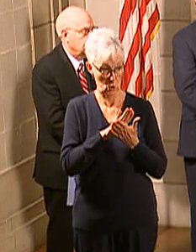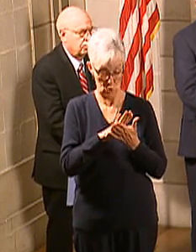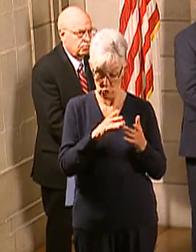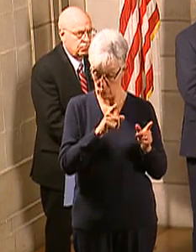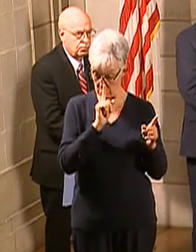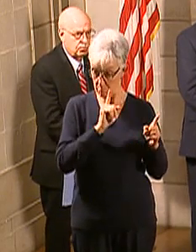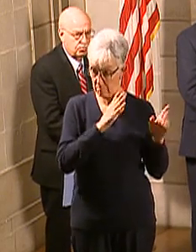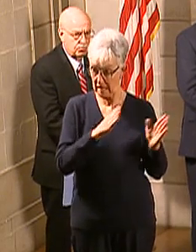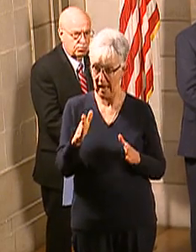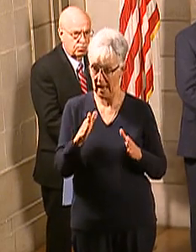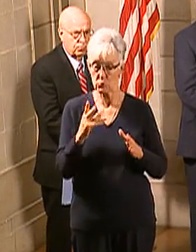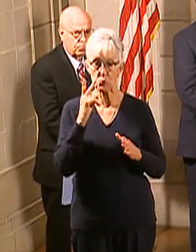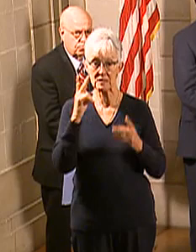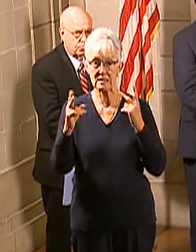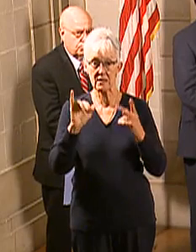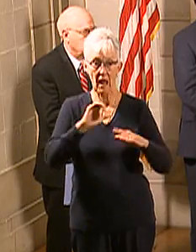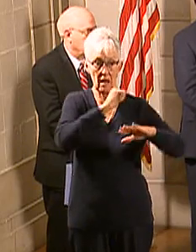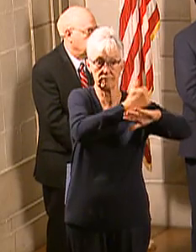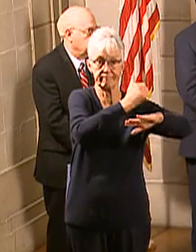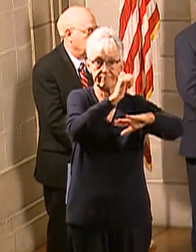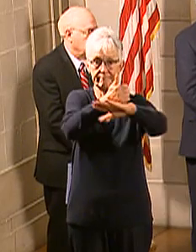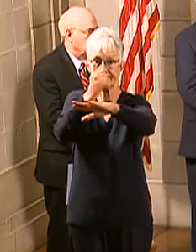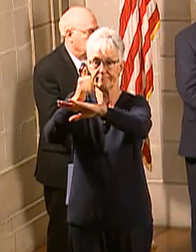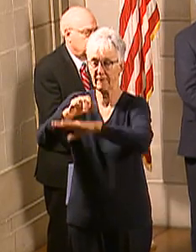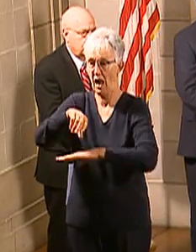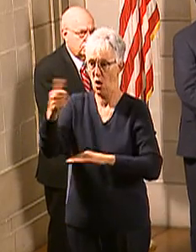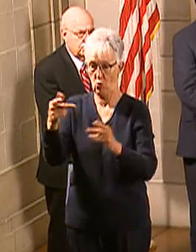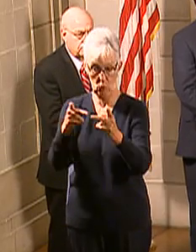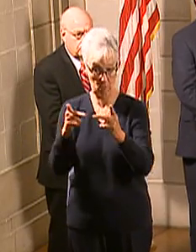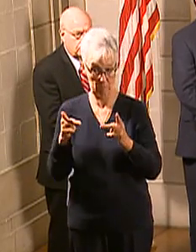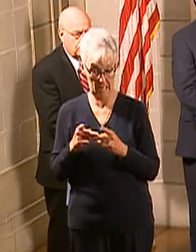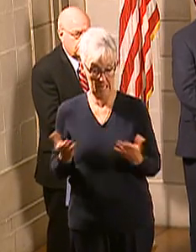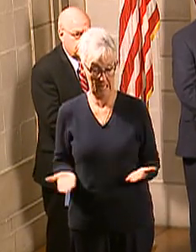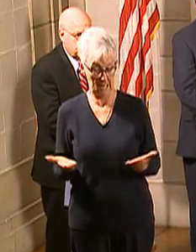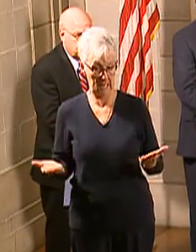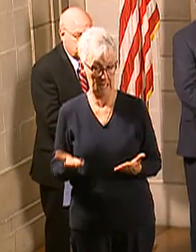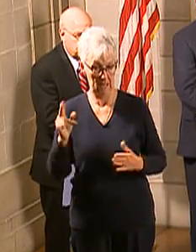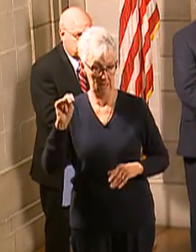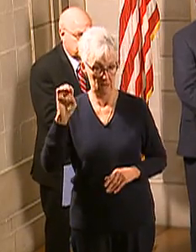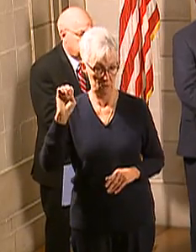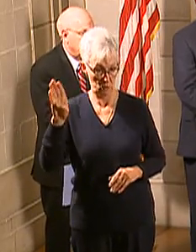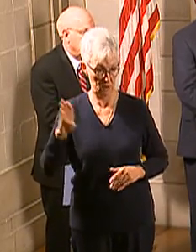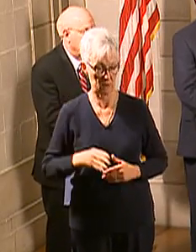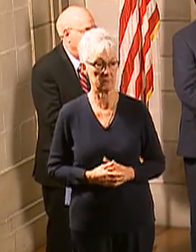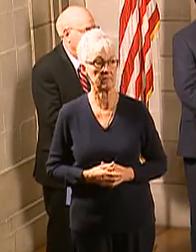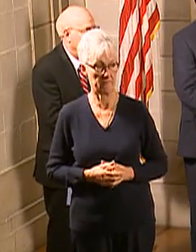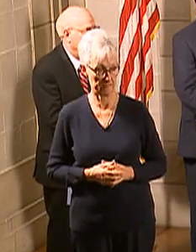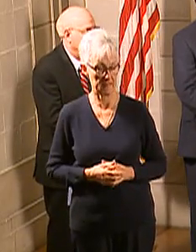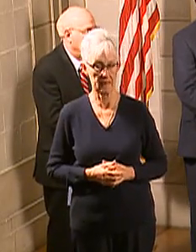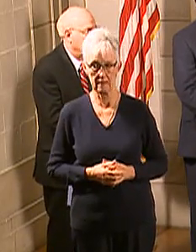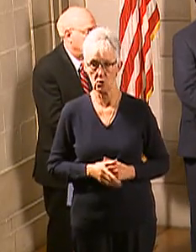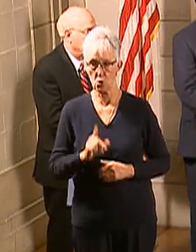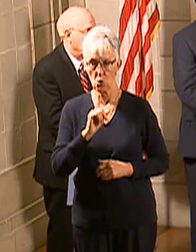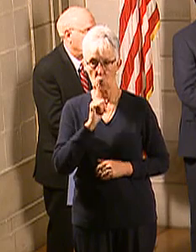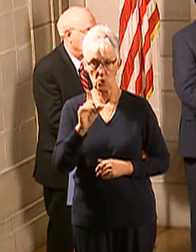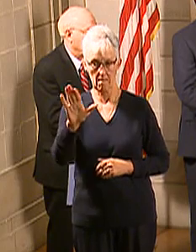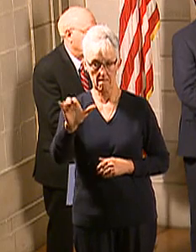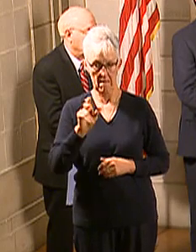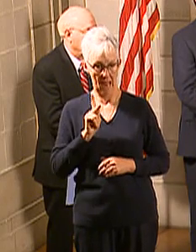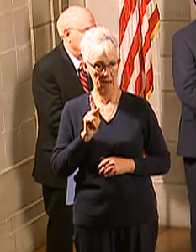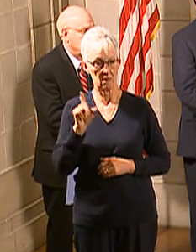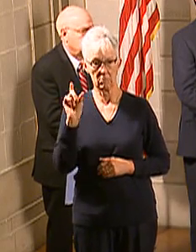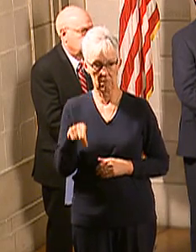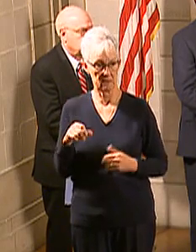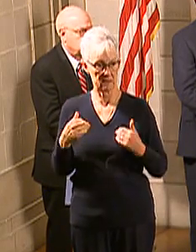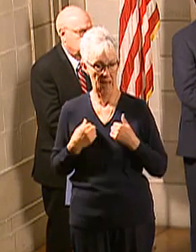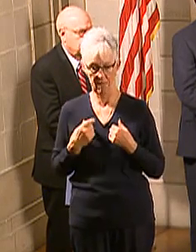So the question is, are there plans to expand similar to what Grand Island's doing with employers across the state? And it really gets back to, you have to have an individual school